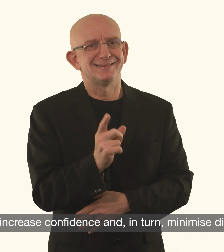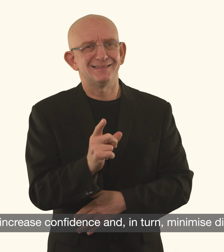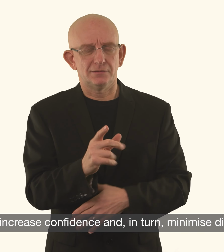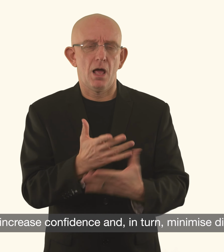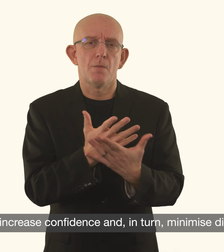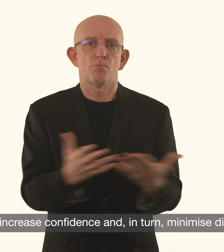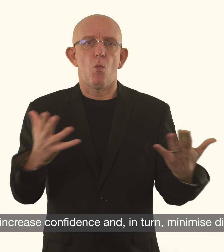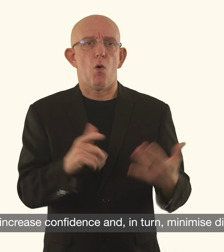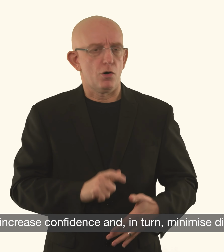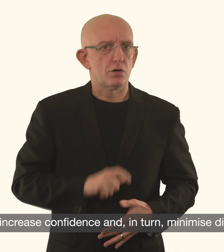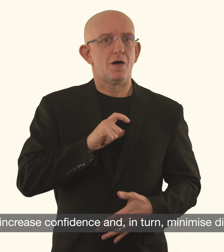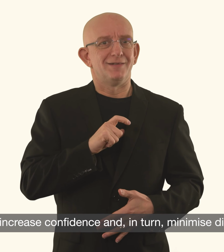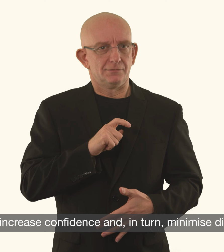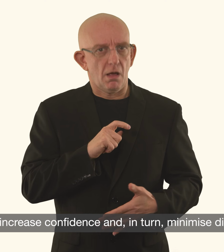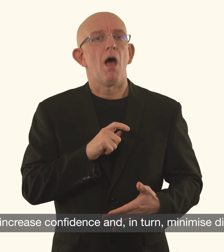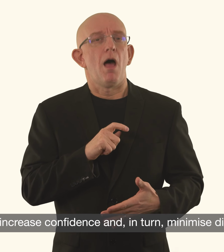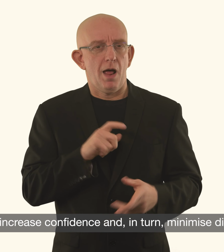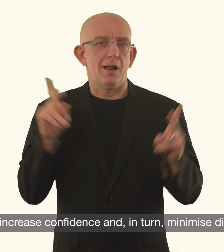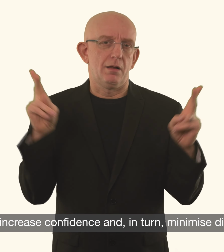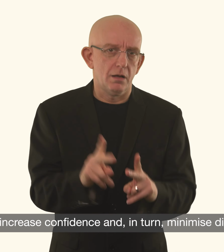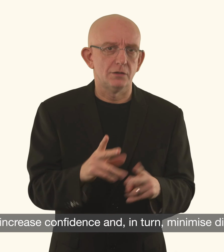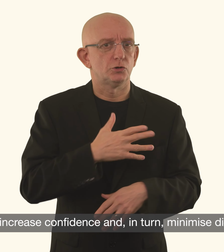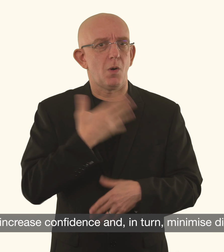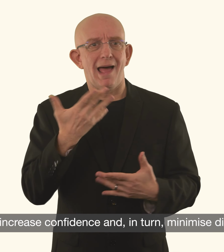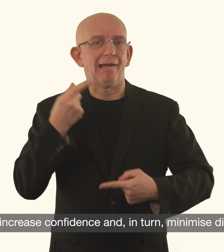This will increase confidence and in turn minimise disputes.